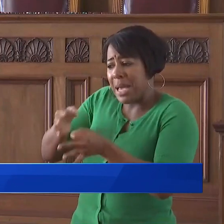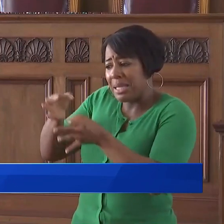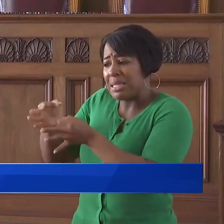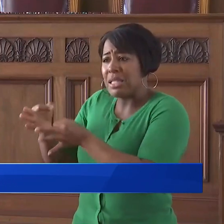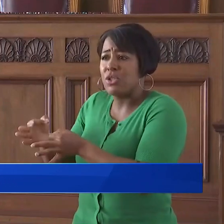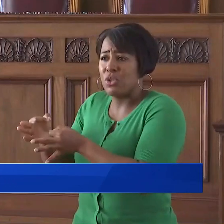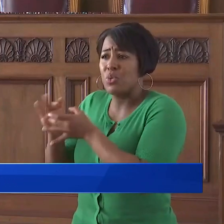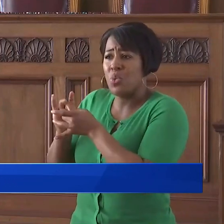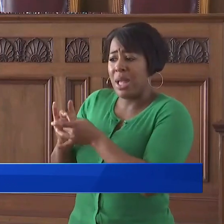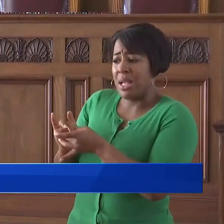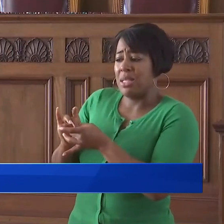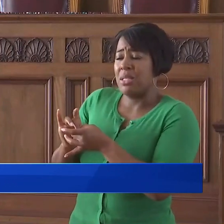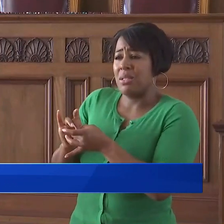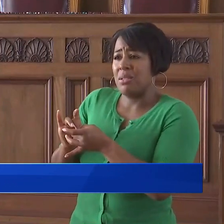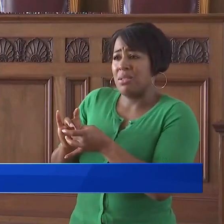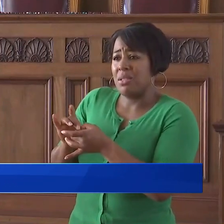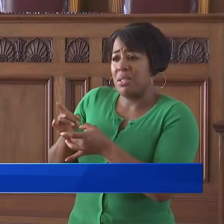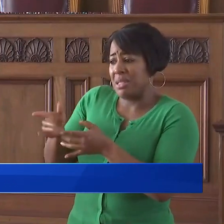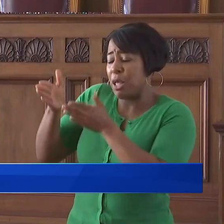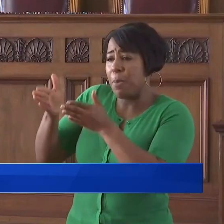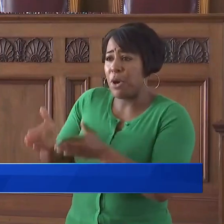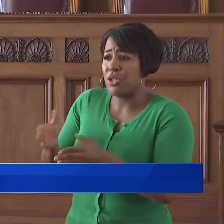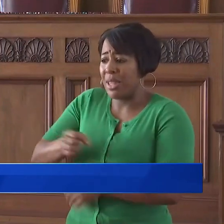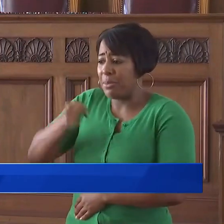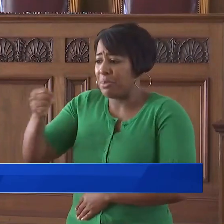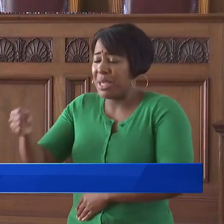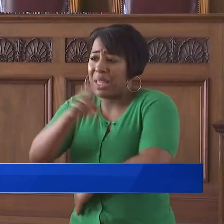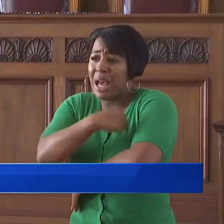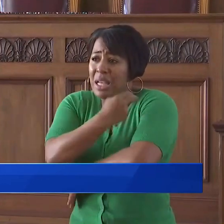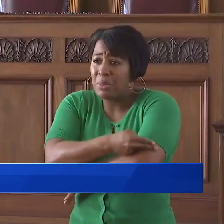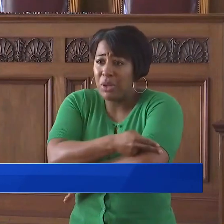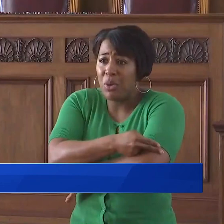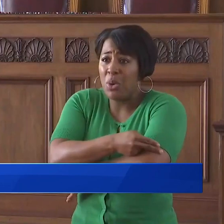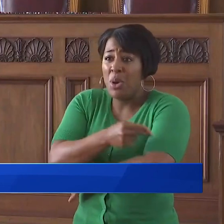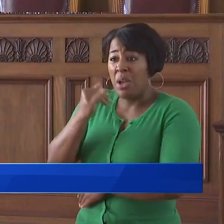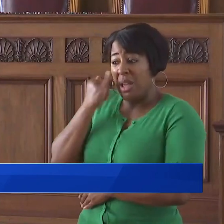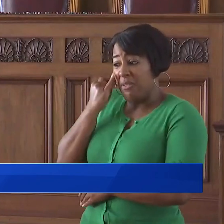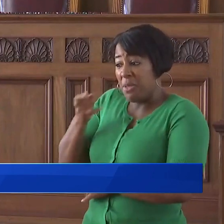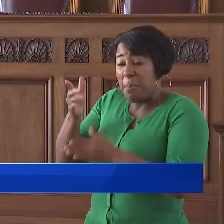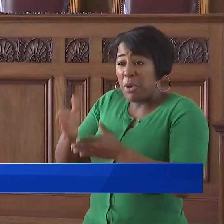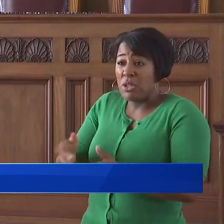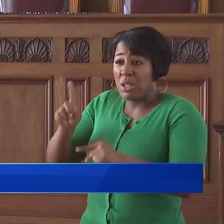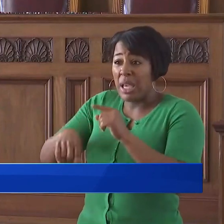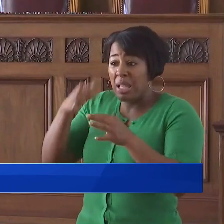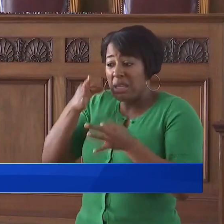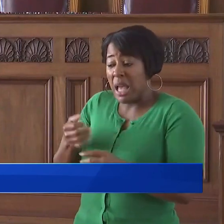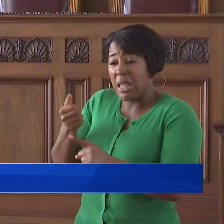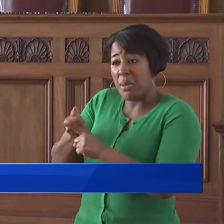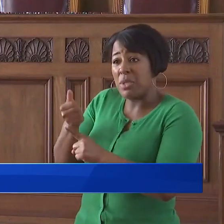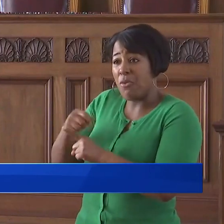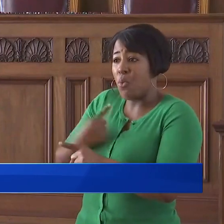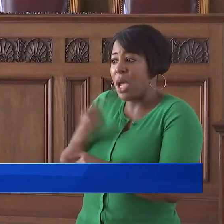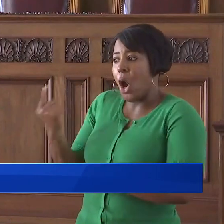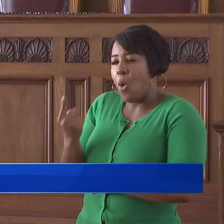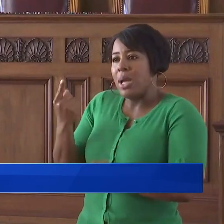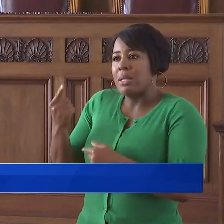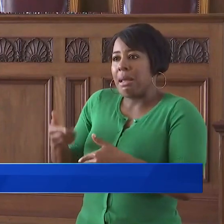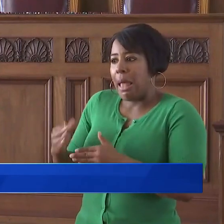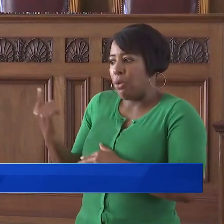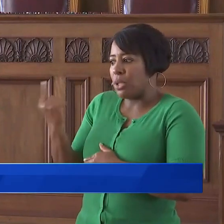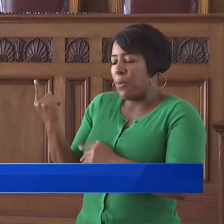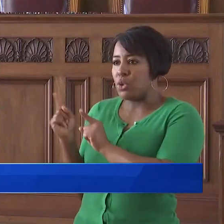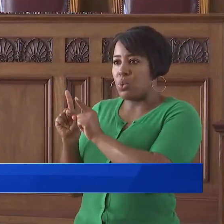one going being admitted to the hospital if that one, loved one is unable to do so for themselves. But unfortunately,